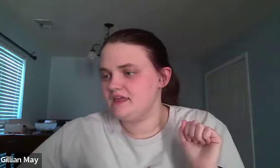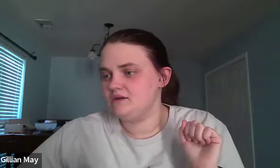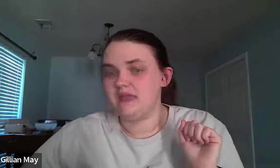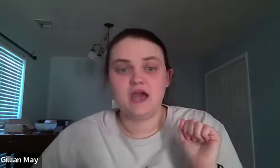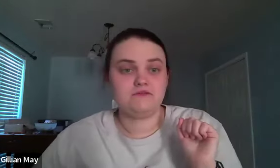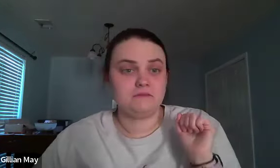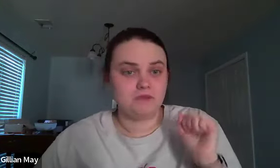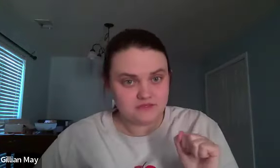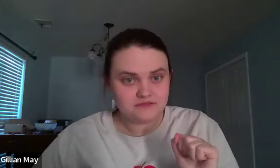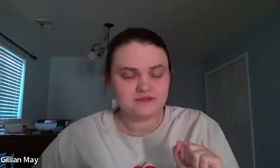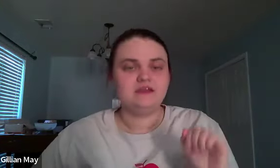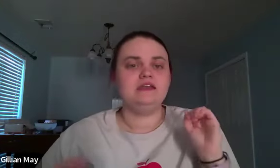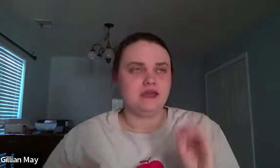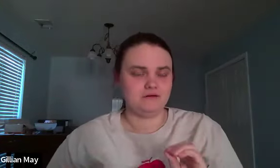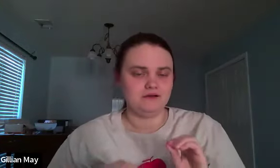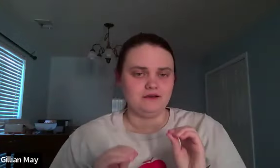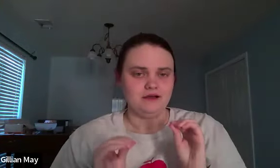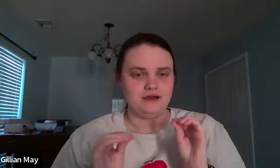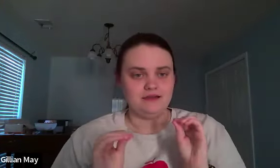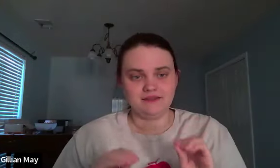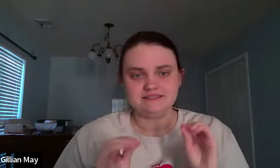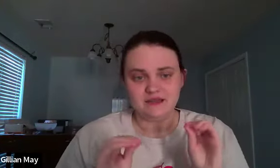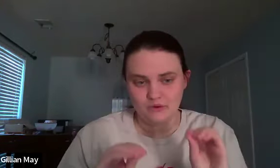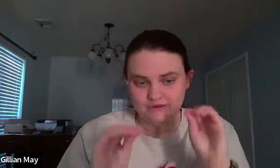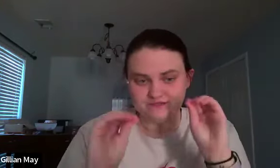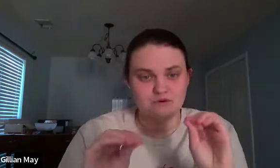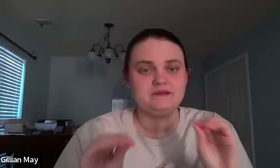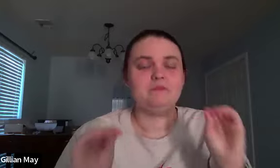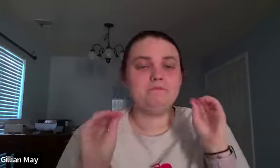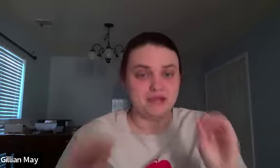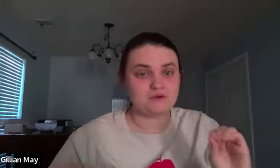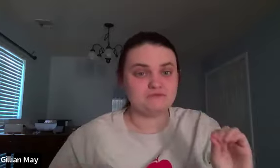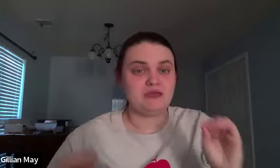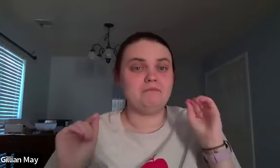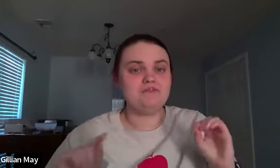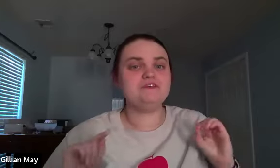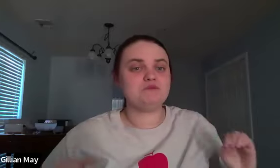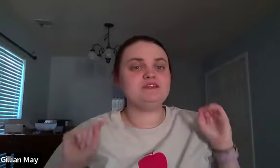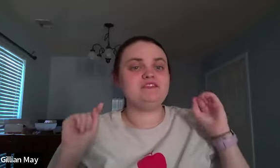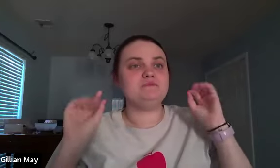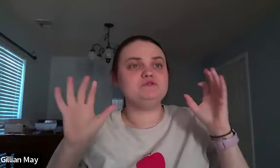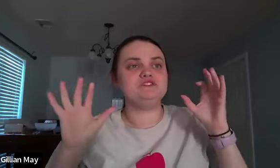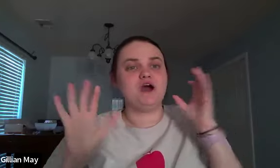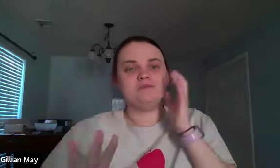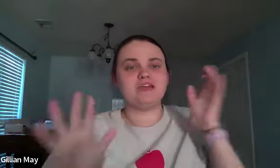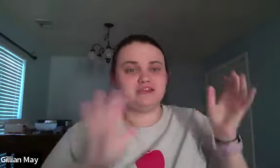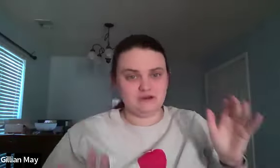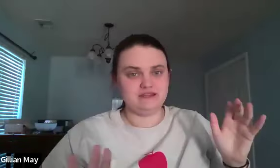Then we have month. Now, I like to always warn people, bear with me. Month is probably the most complicated one